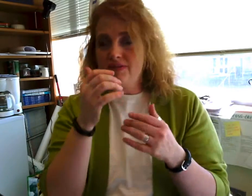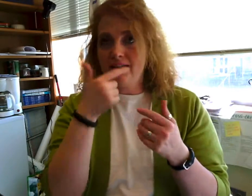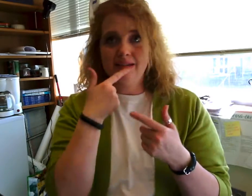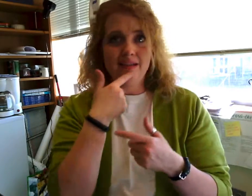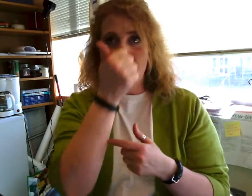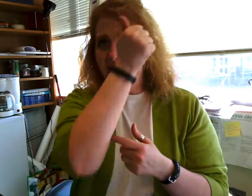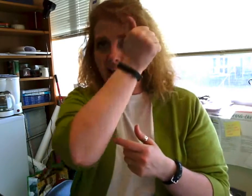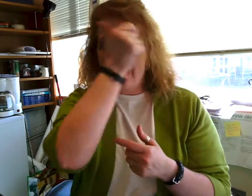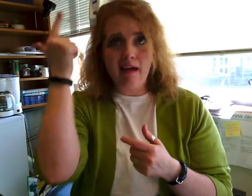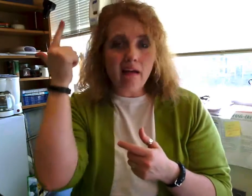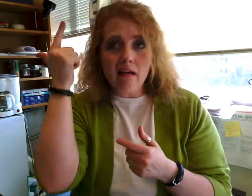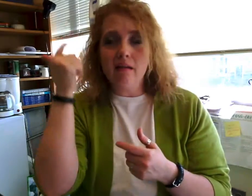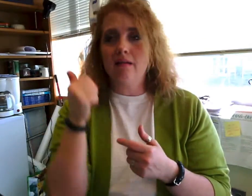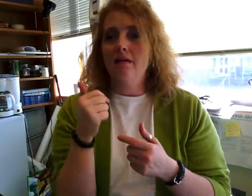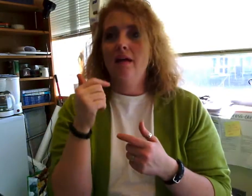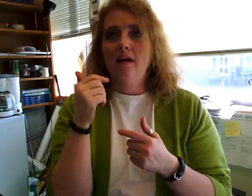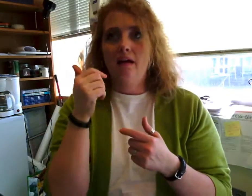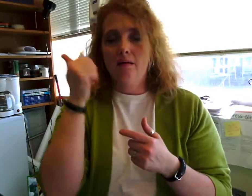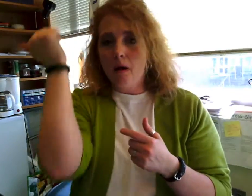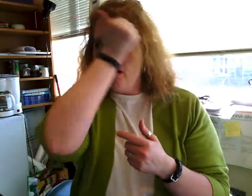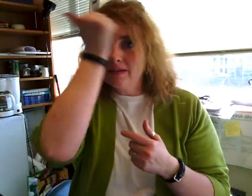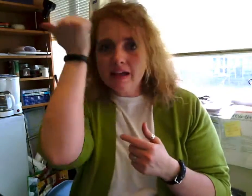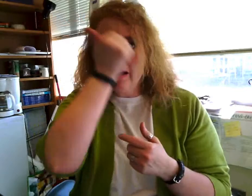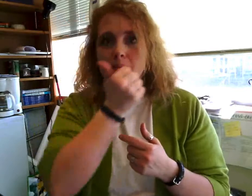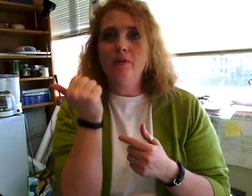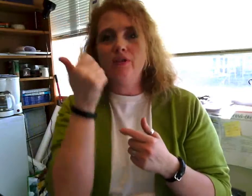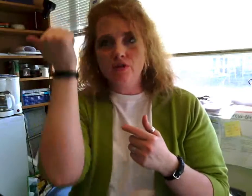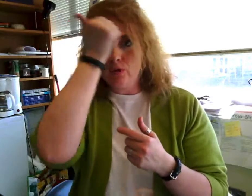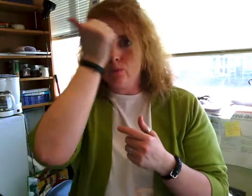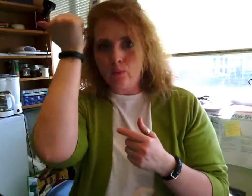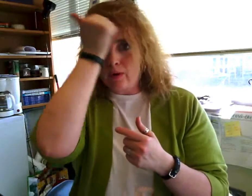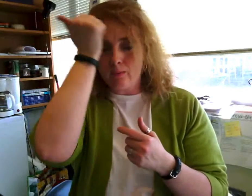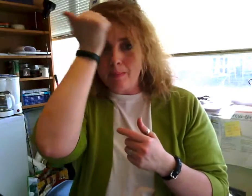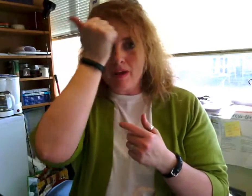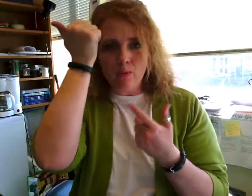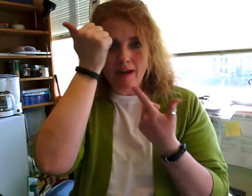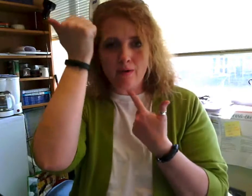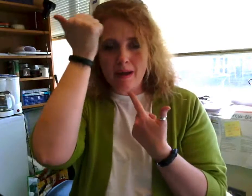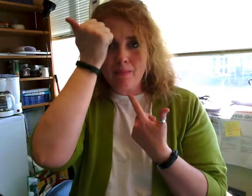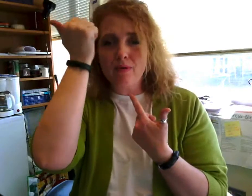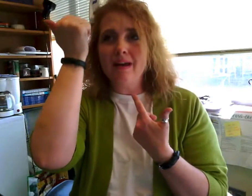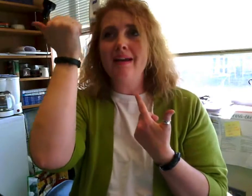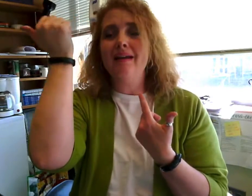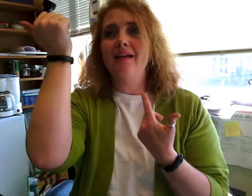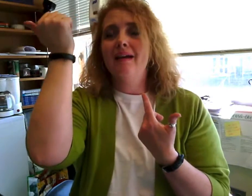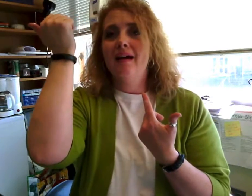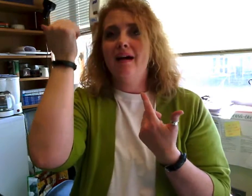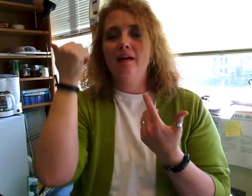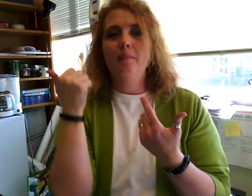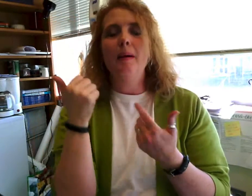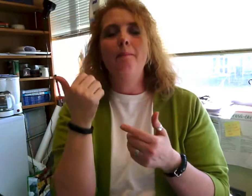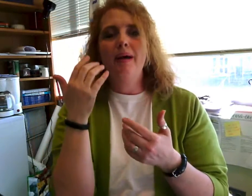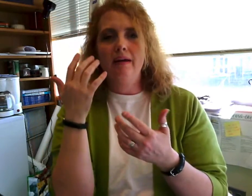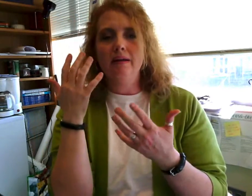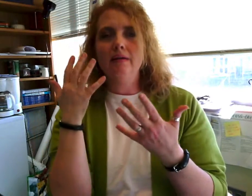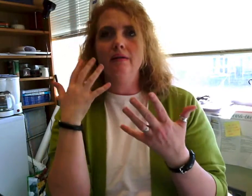of signs that say AL, Alzheimer's, because you're rubbing away your memory, but